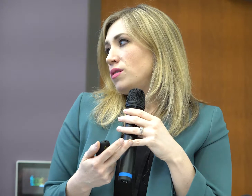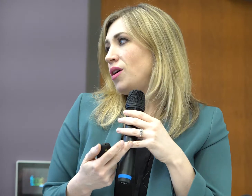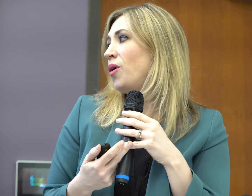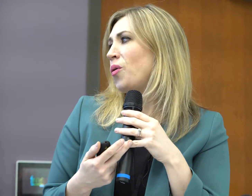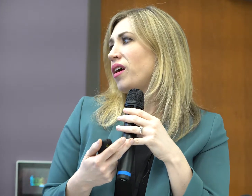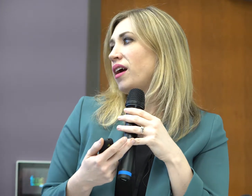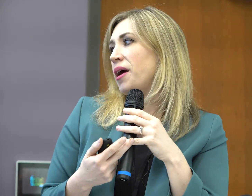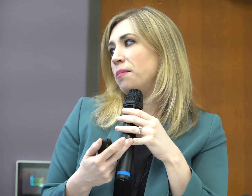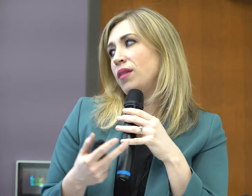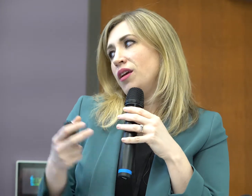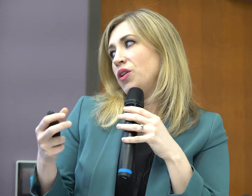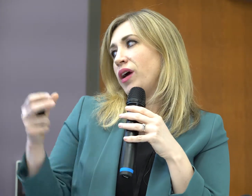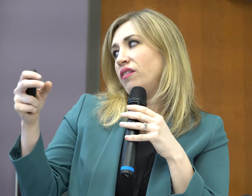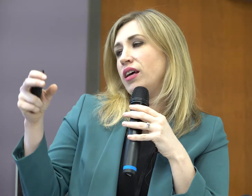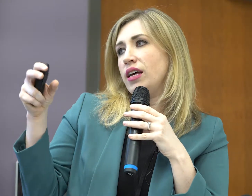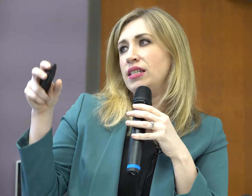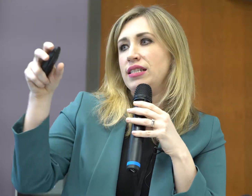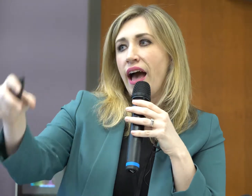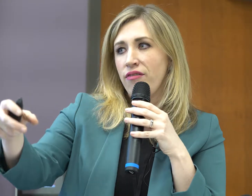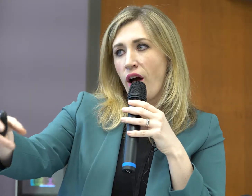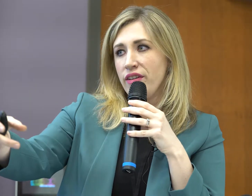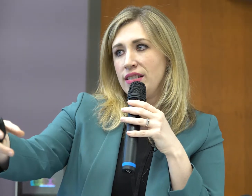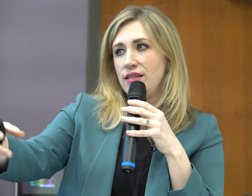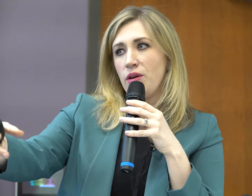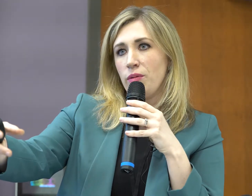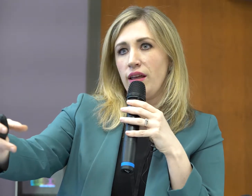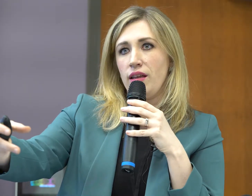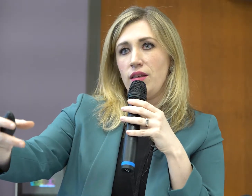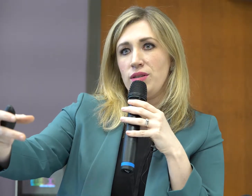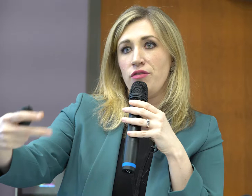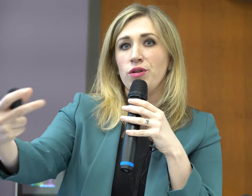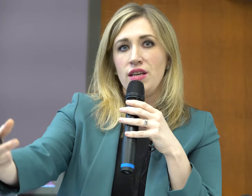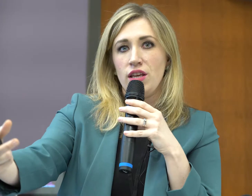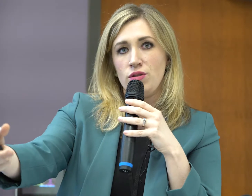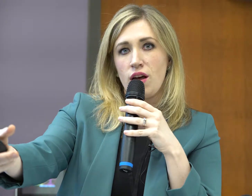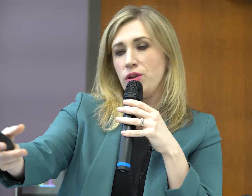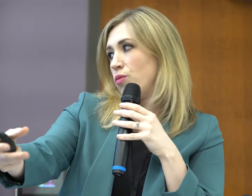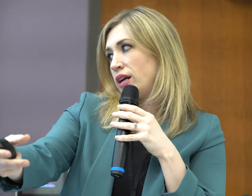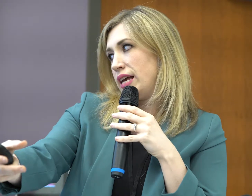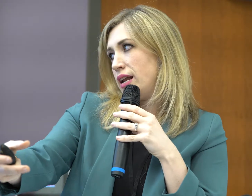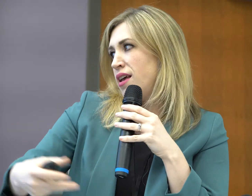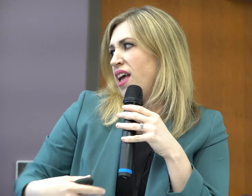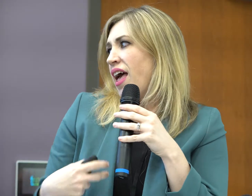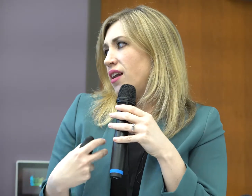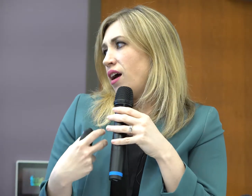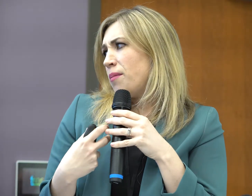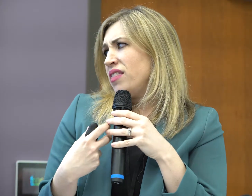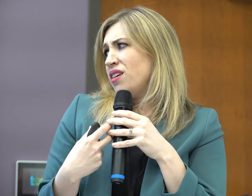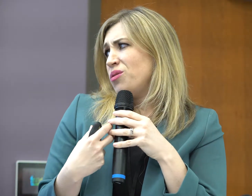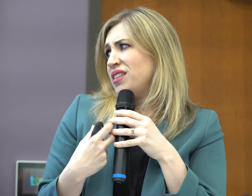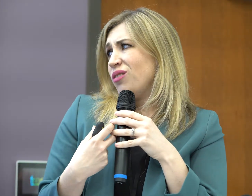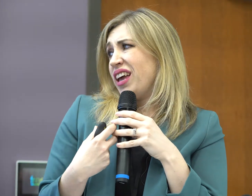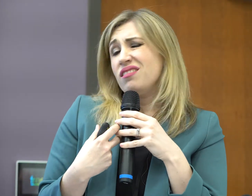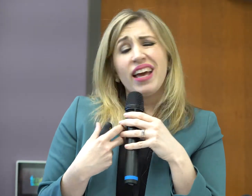the walls, or kind of a staff office that was the first thing that you saw when you walked in. And